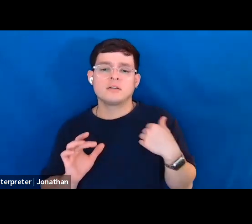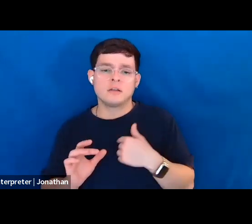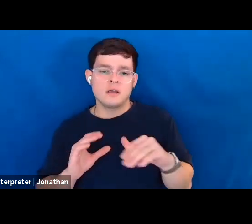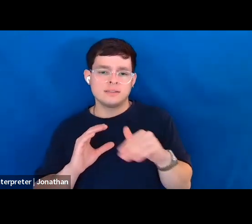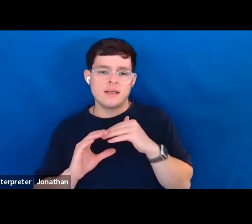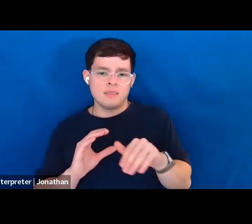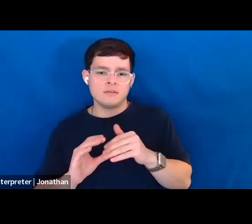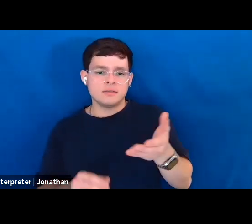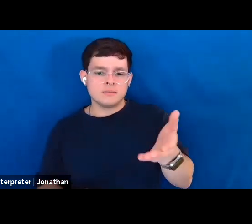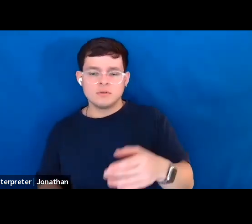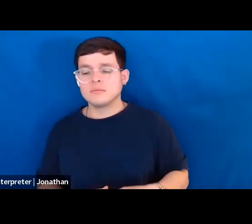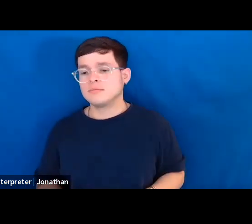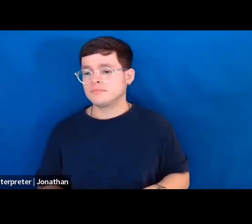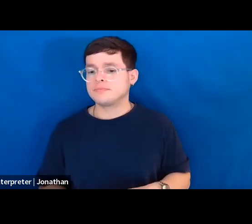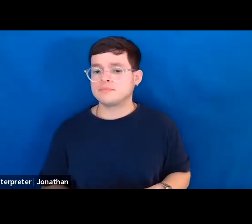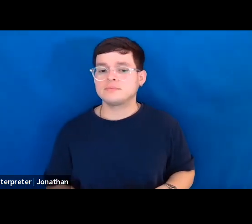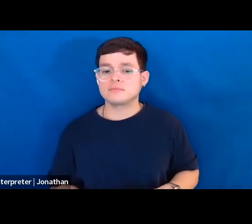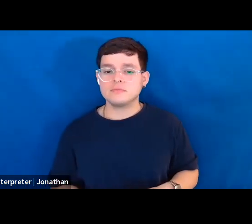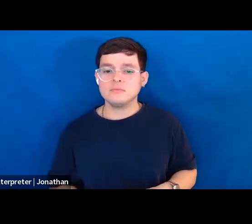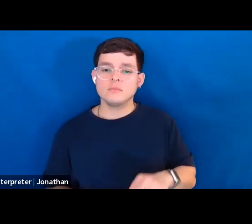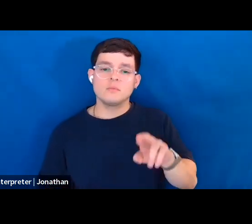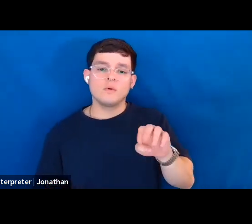this email address,